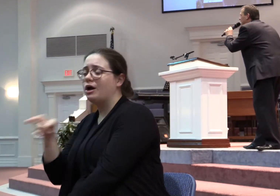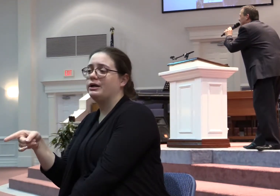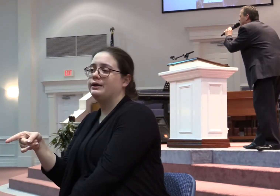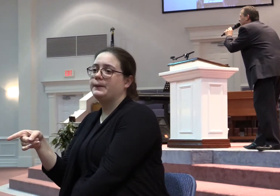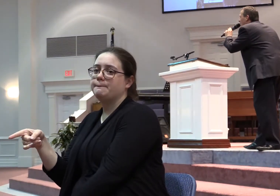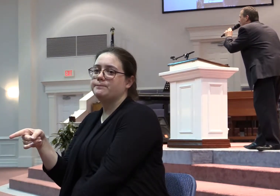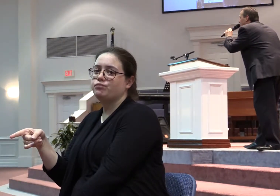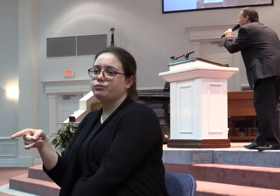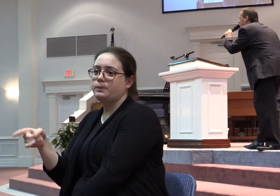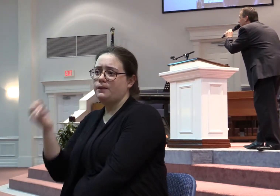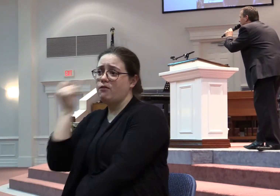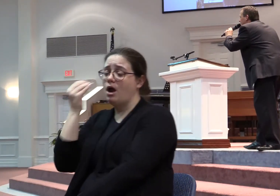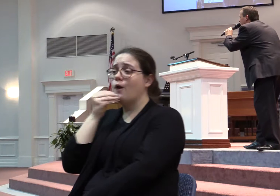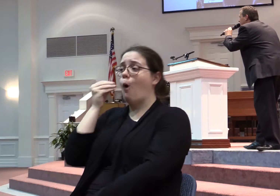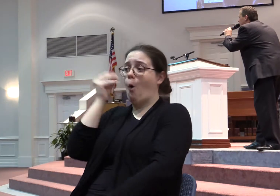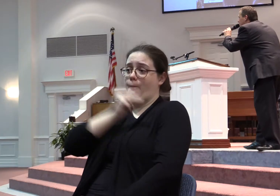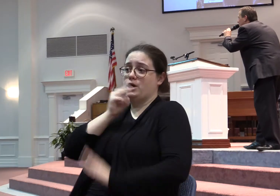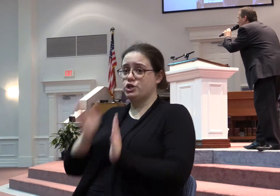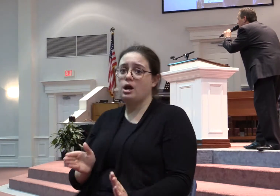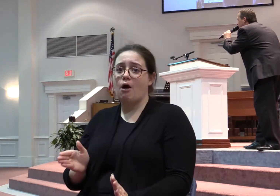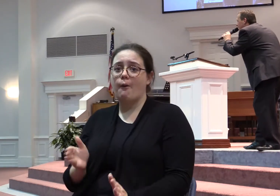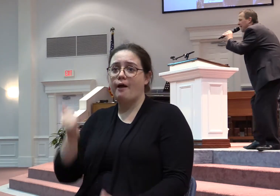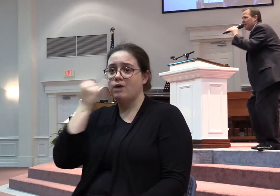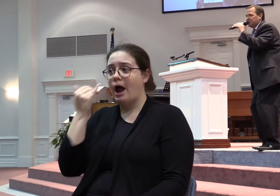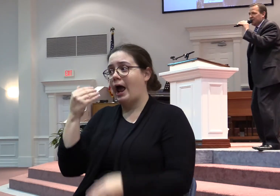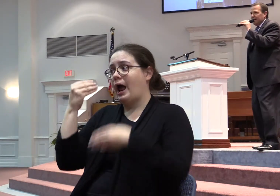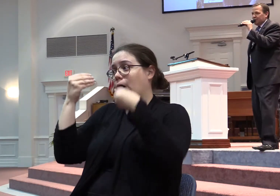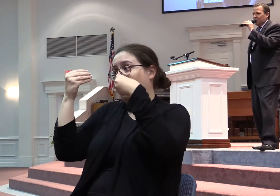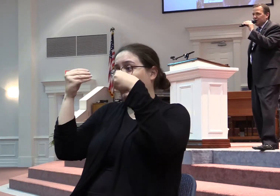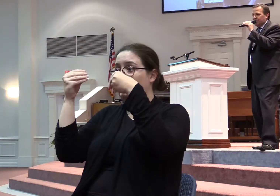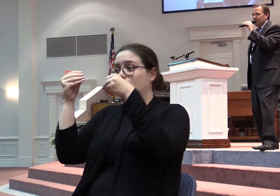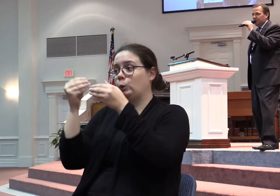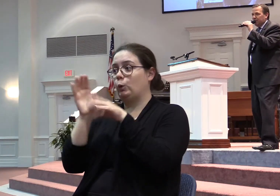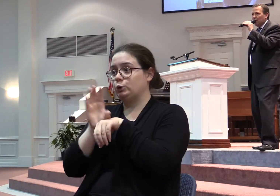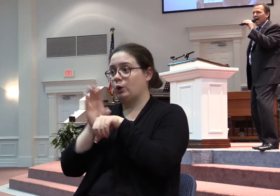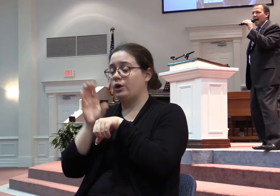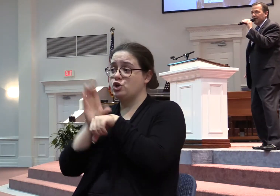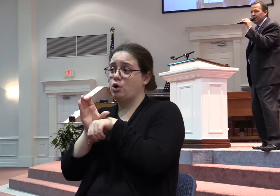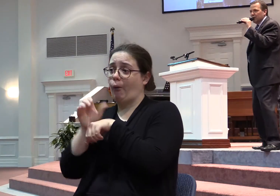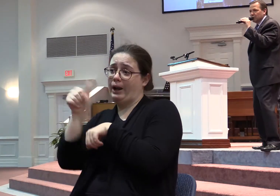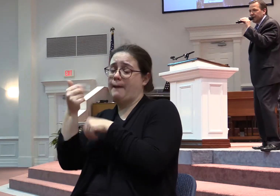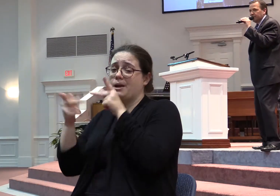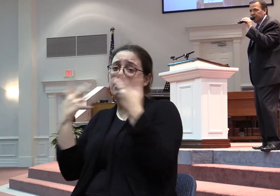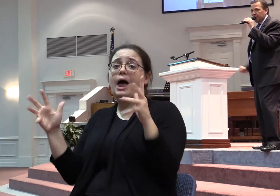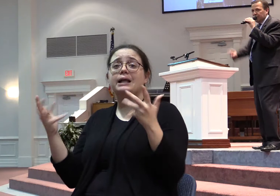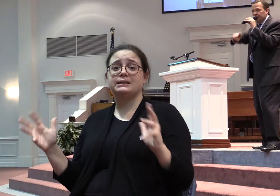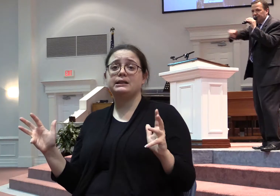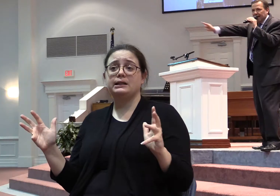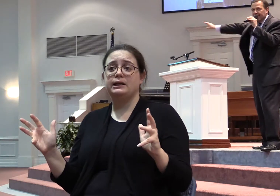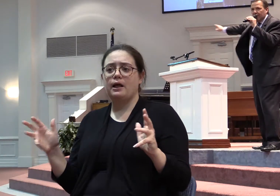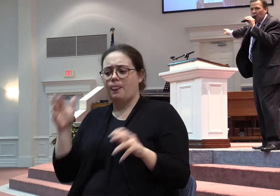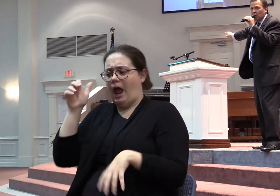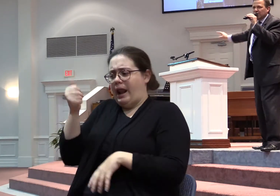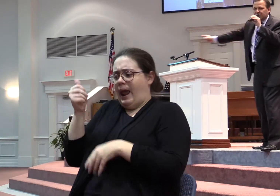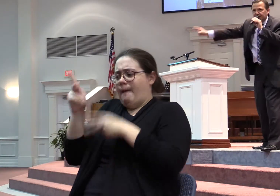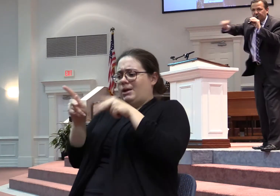And if I just had a home missionary, if I just had a storefront, if I just had a church of 10 people, I believe those 10 people could impact